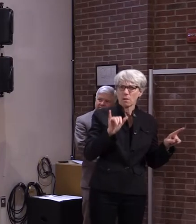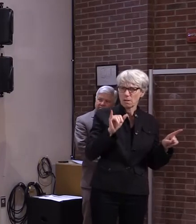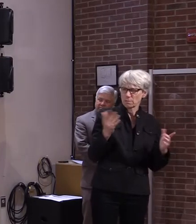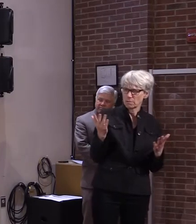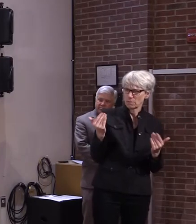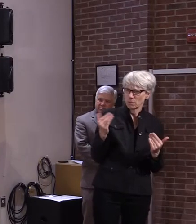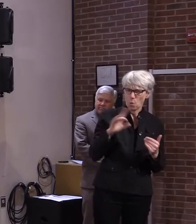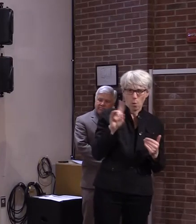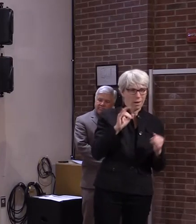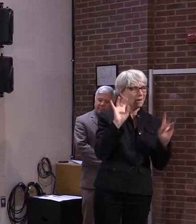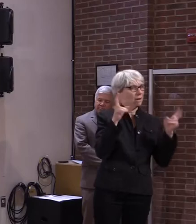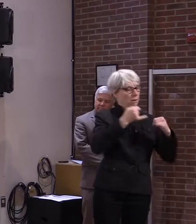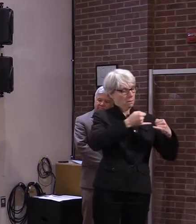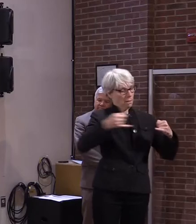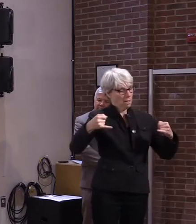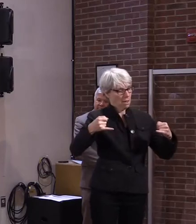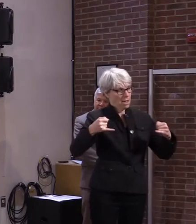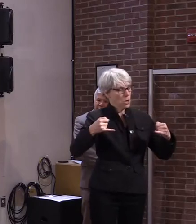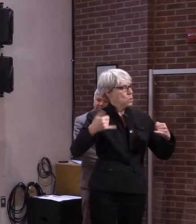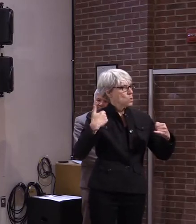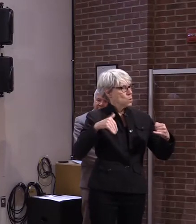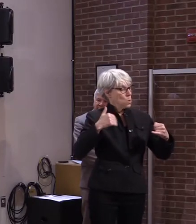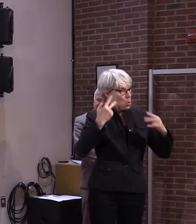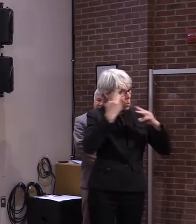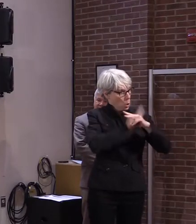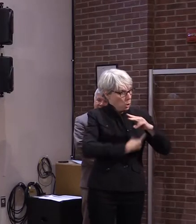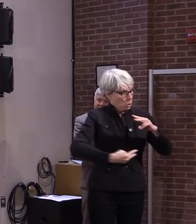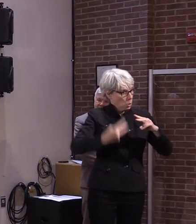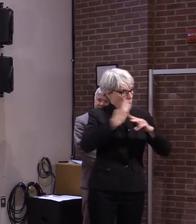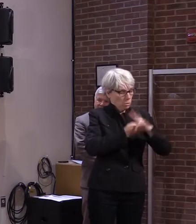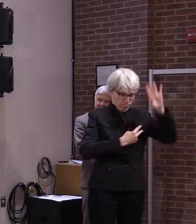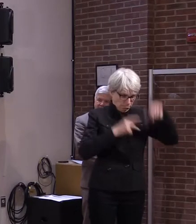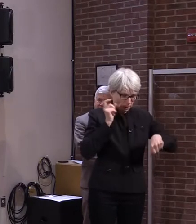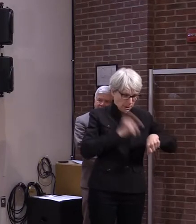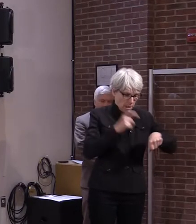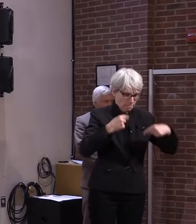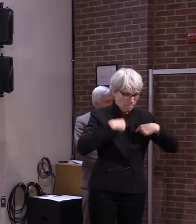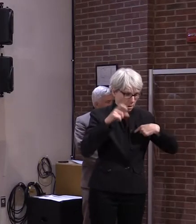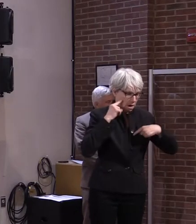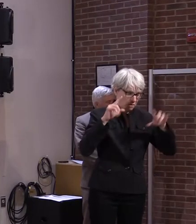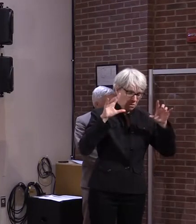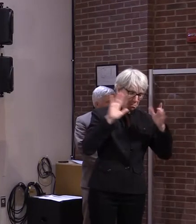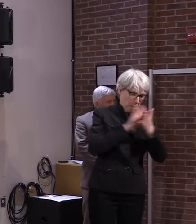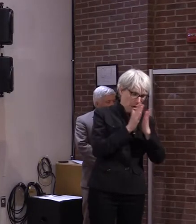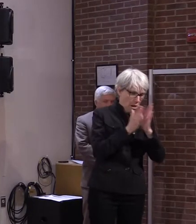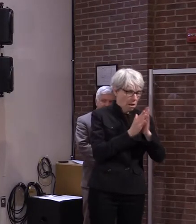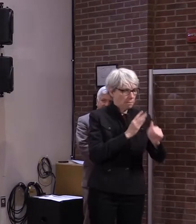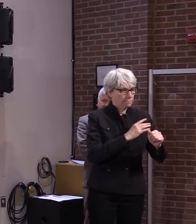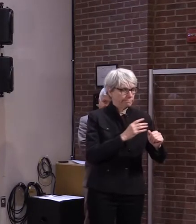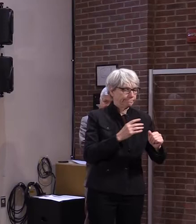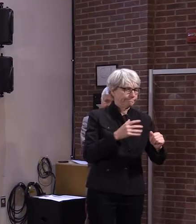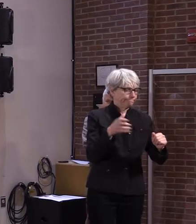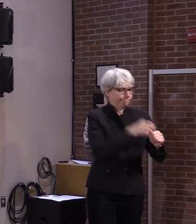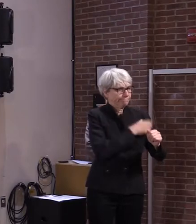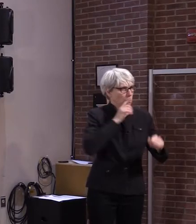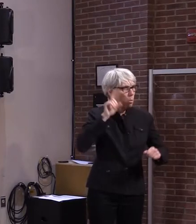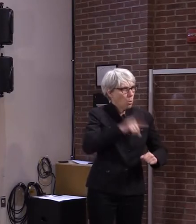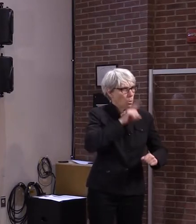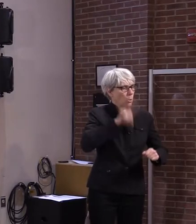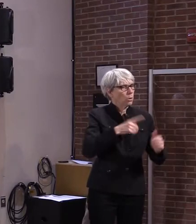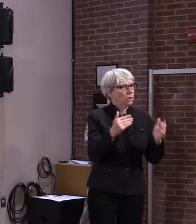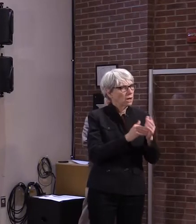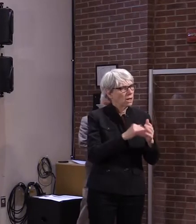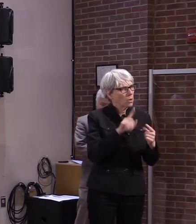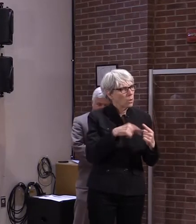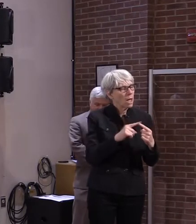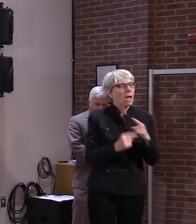of a need for a state of emergency? Yeah, healthcare capacity. That's what we've been looking at since the very beginning.